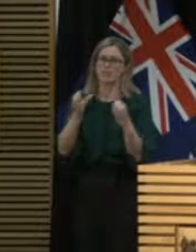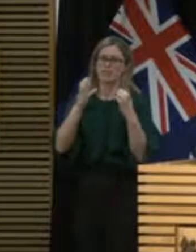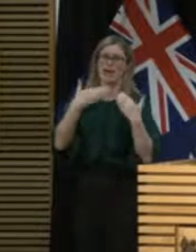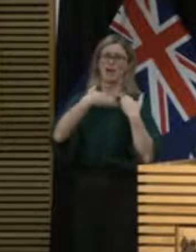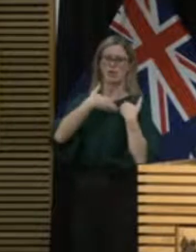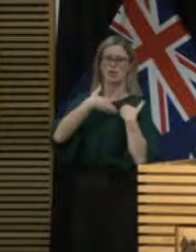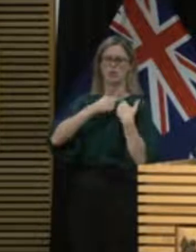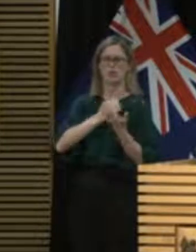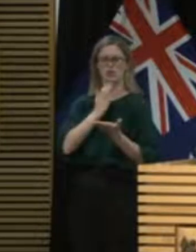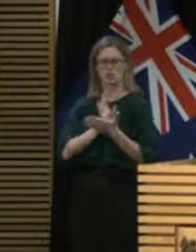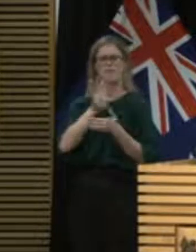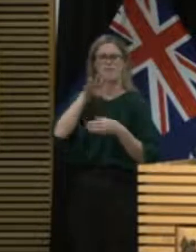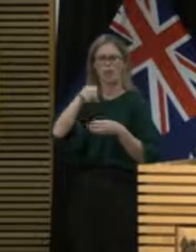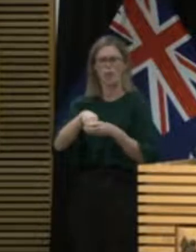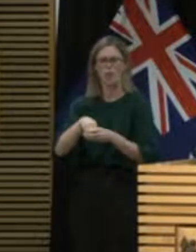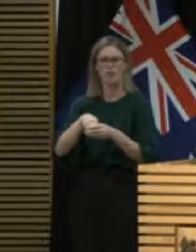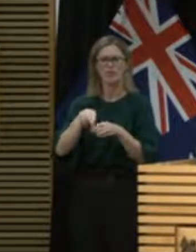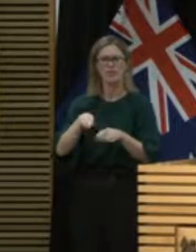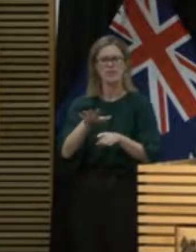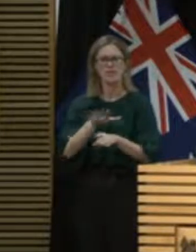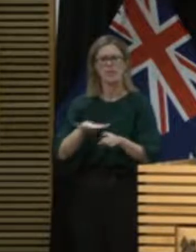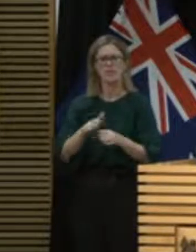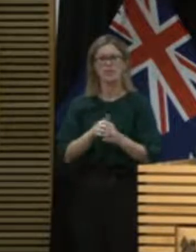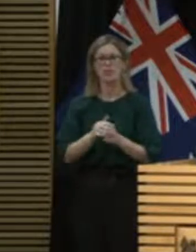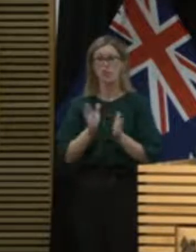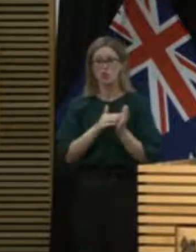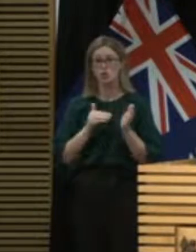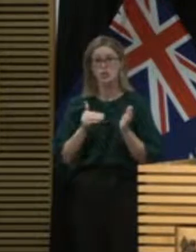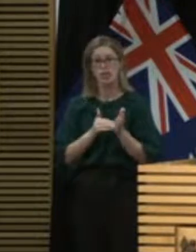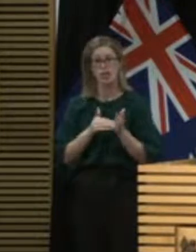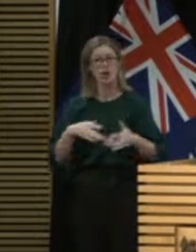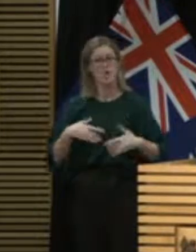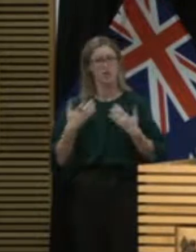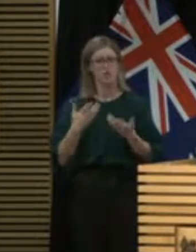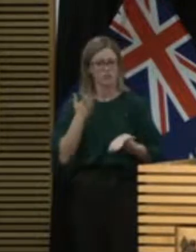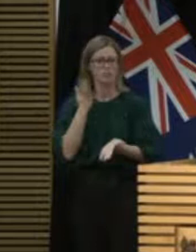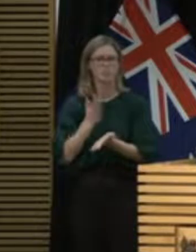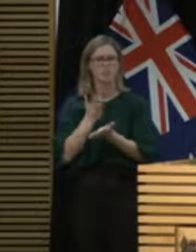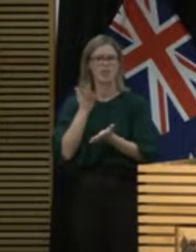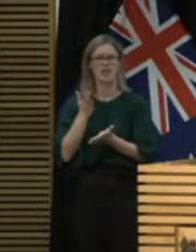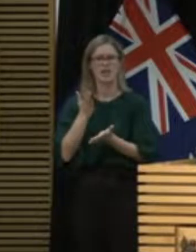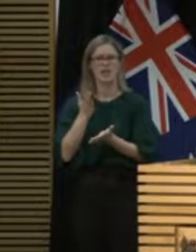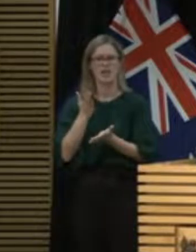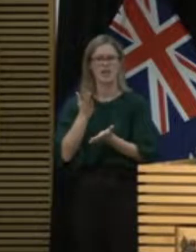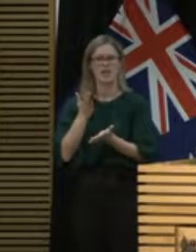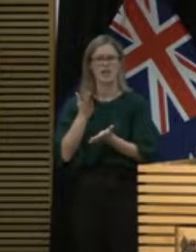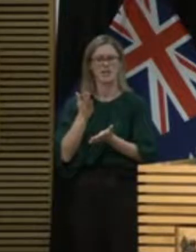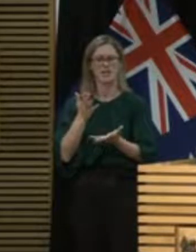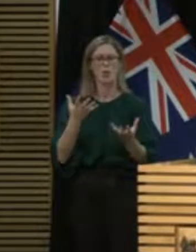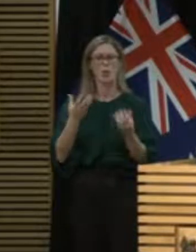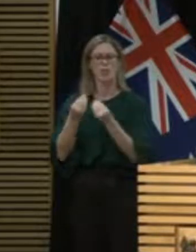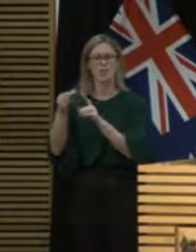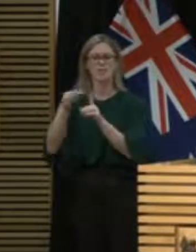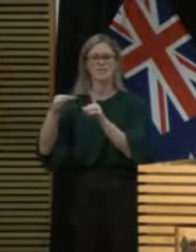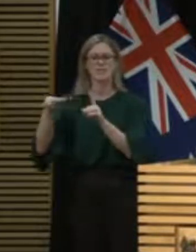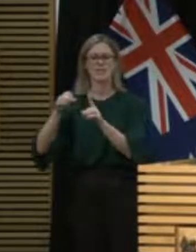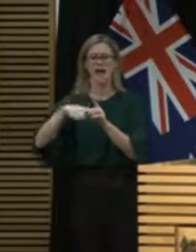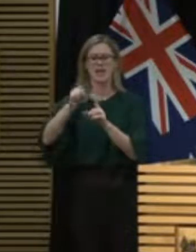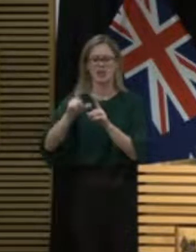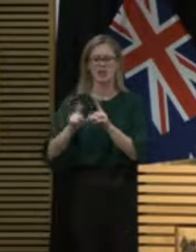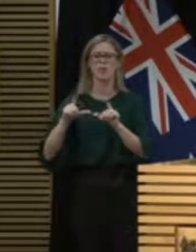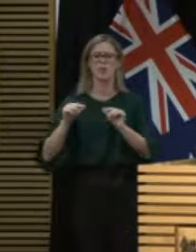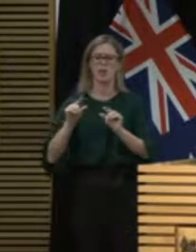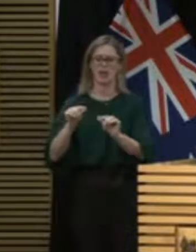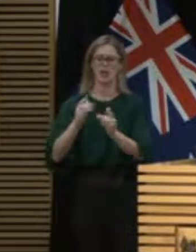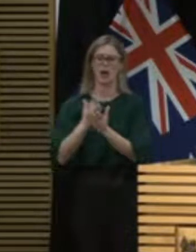bit. And New Zealand, I believe, absolutely on behalf and alongside our Pacific neighbours is.